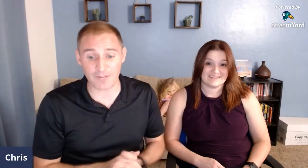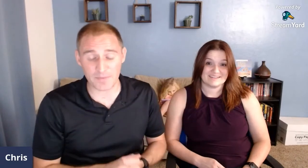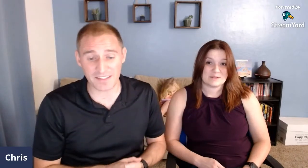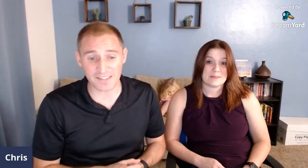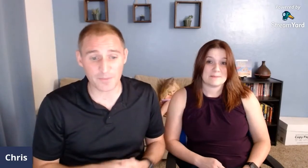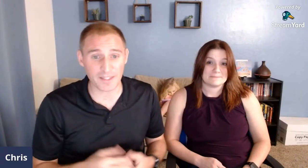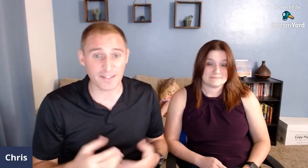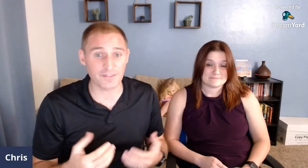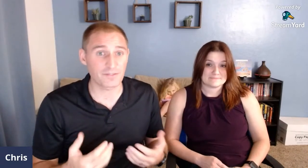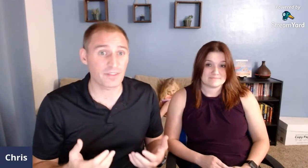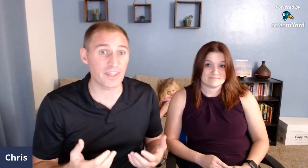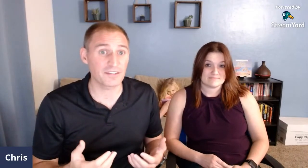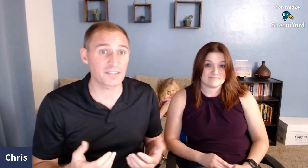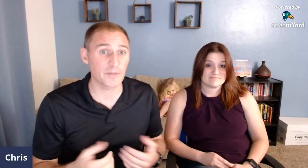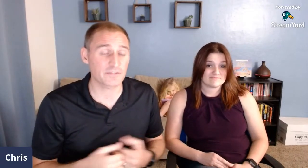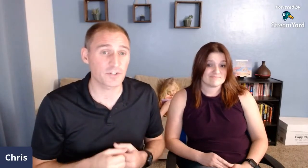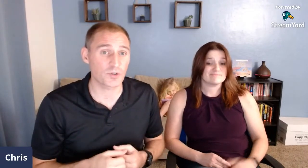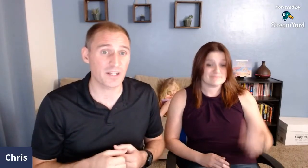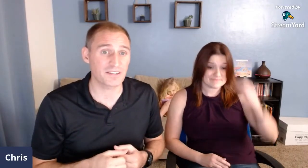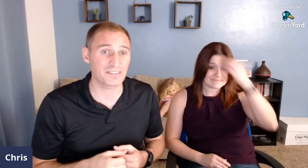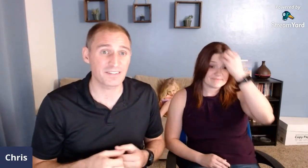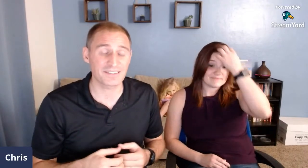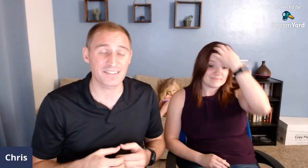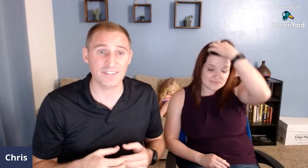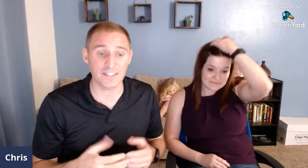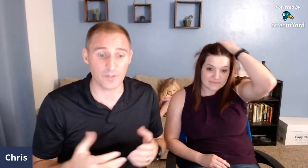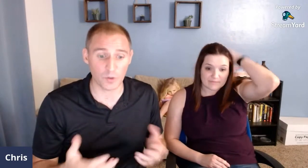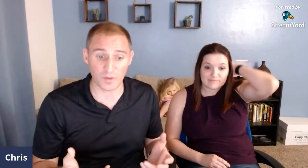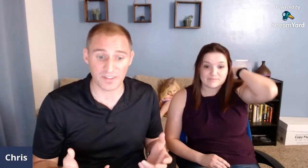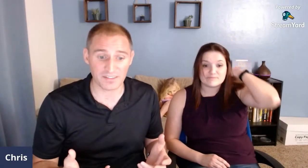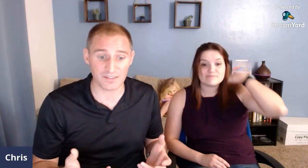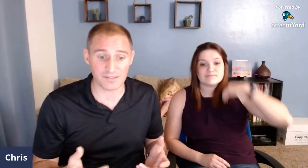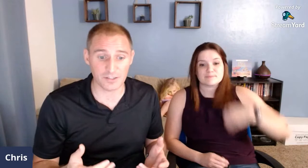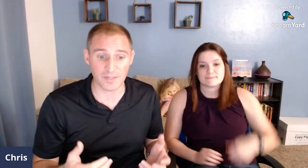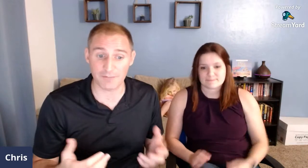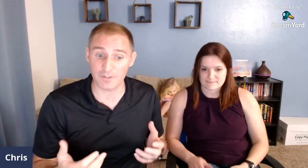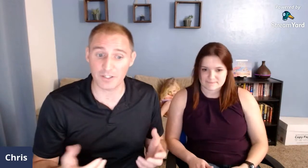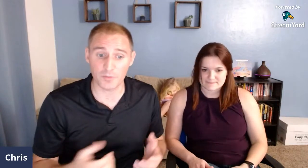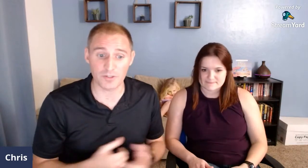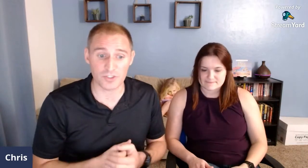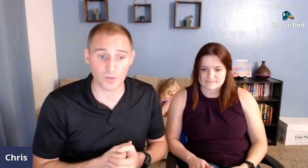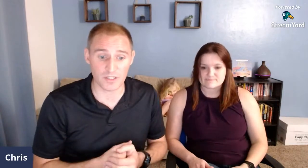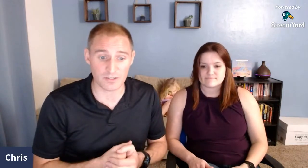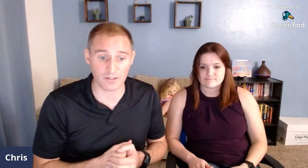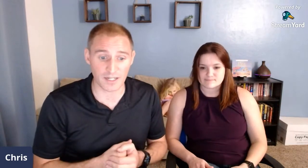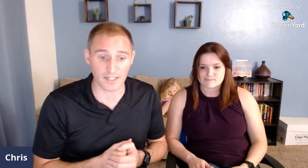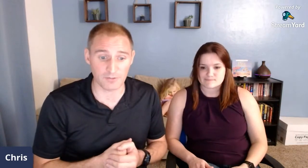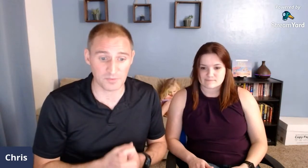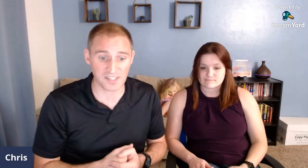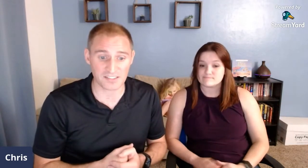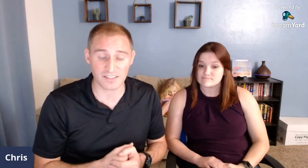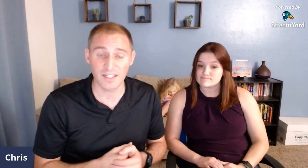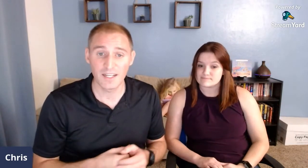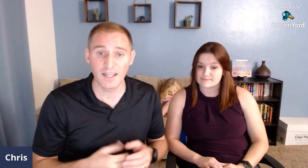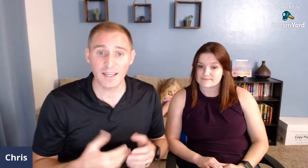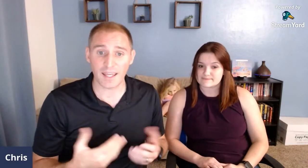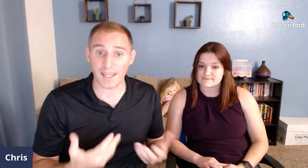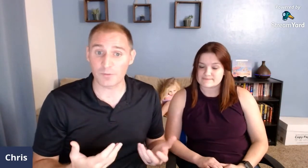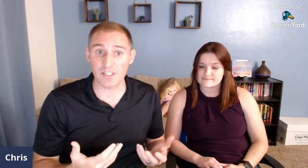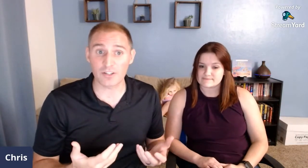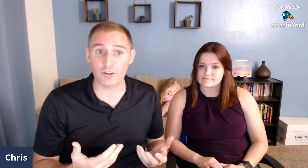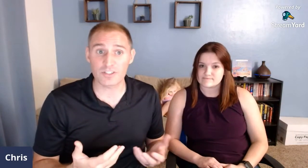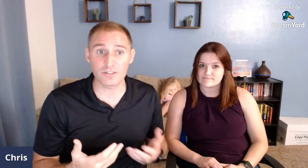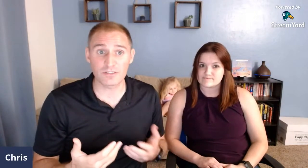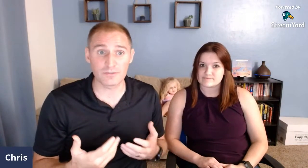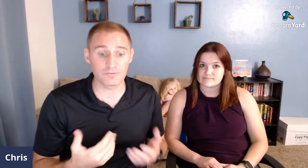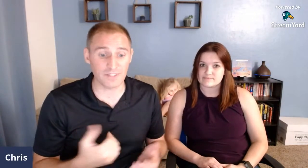go ahead and wrap things up. And thank you so much for joining us this evening. If you were with us on Zoom, I really hope you enjoyed your group session. And